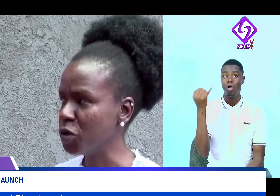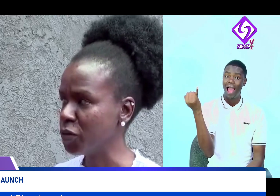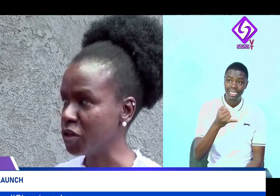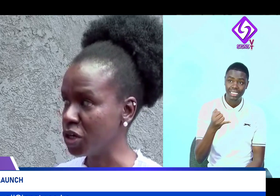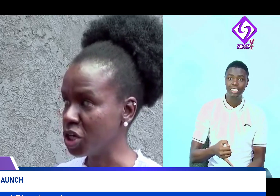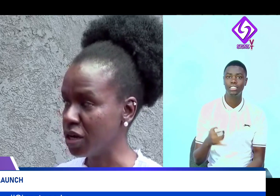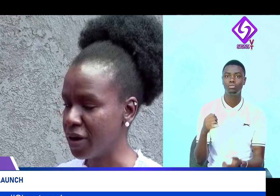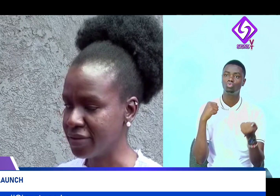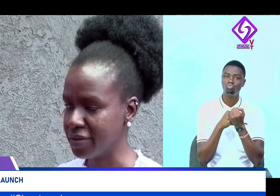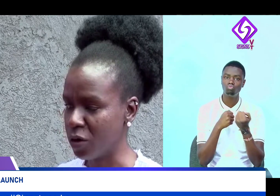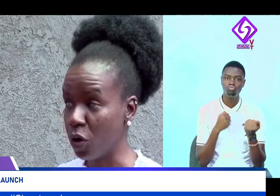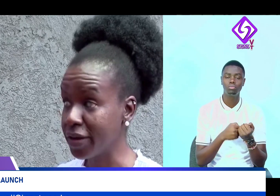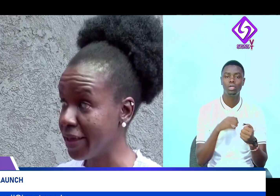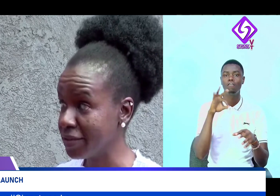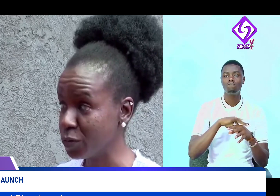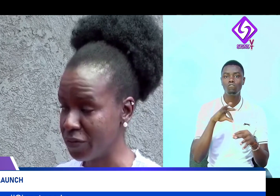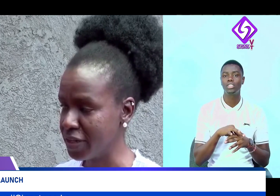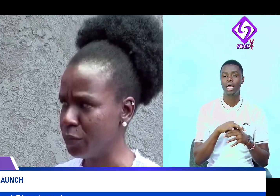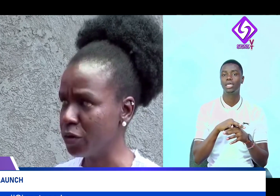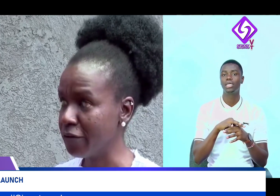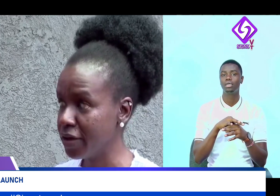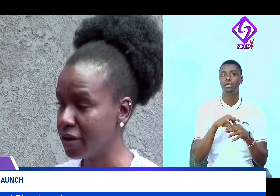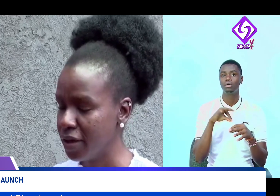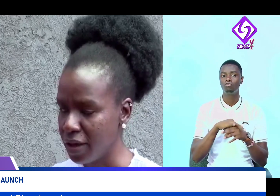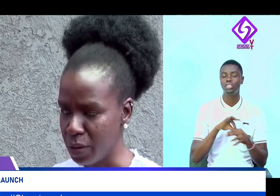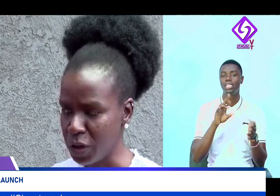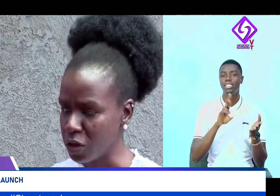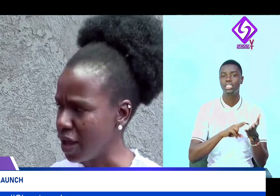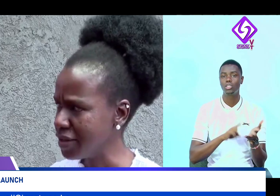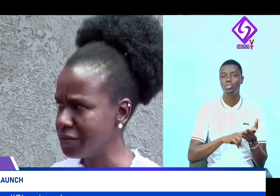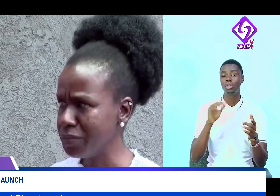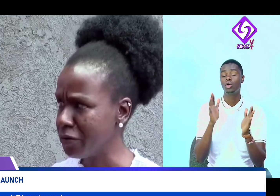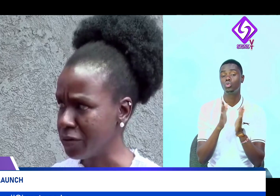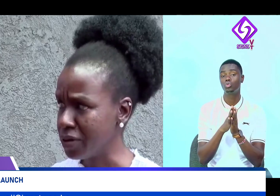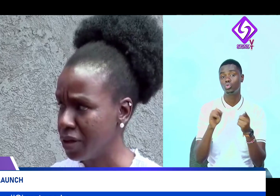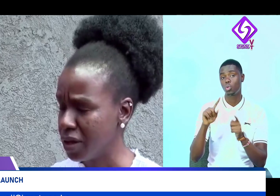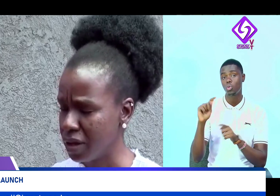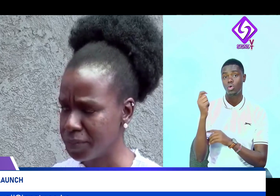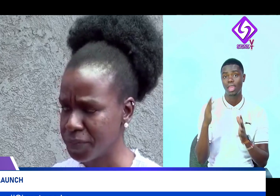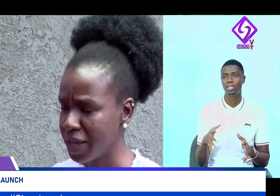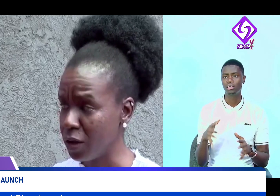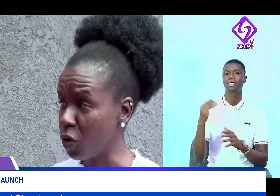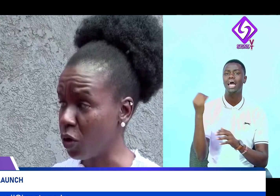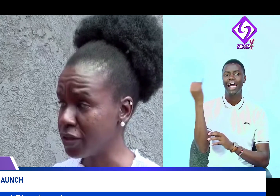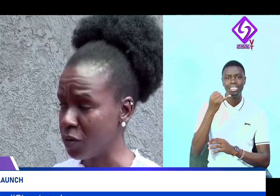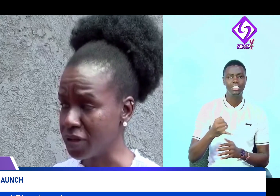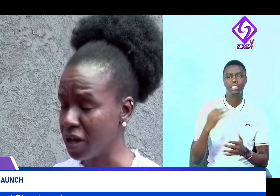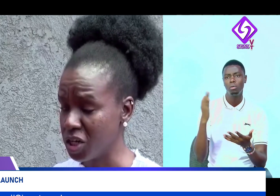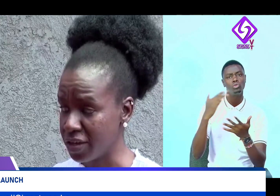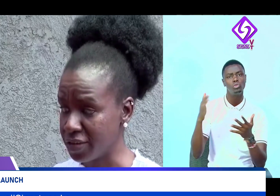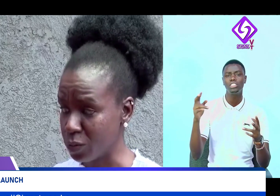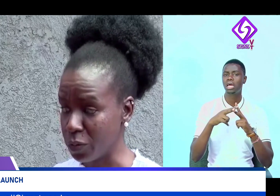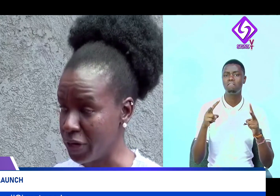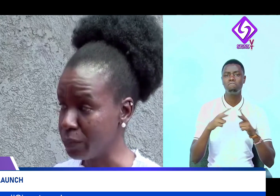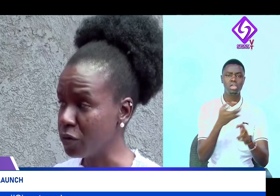voter registration amongst all Kenyans, whatever the demographic, because art is very powerful. In all its forms, culture is what really moves